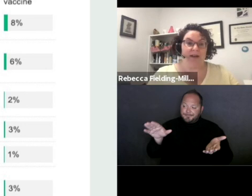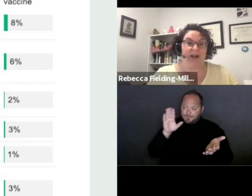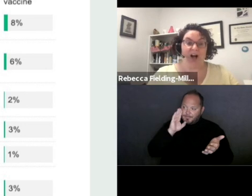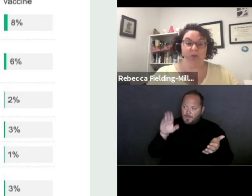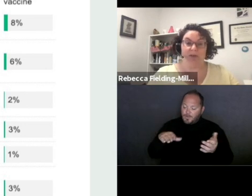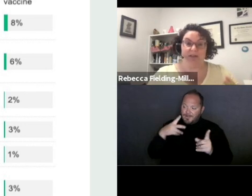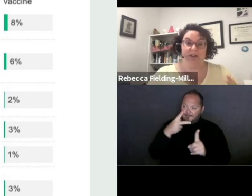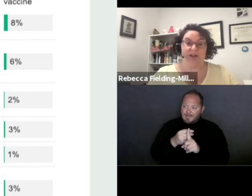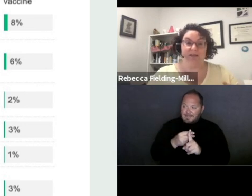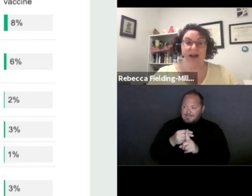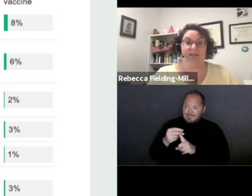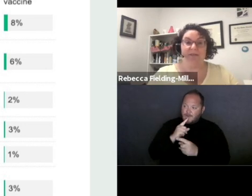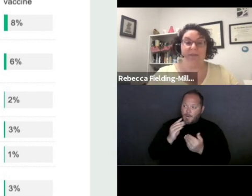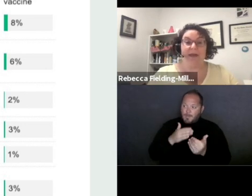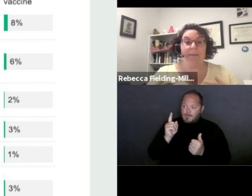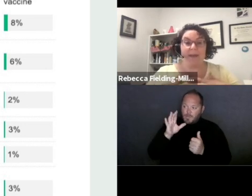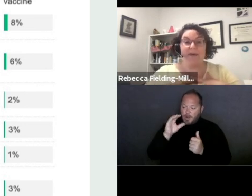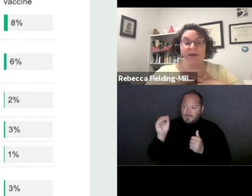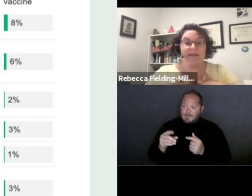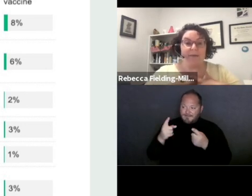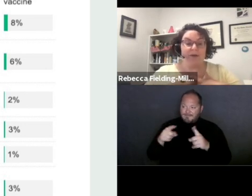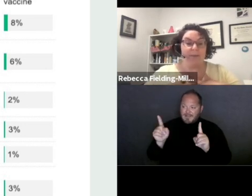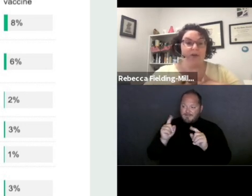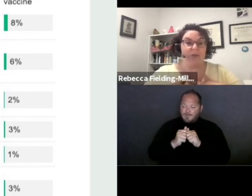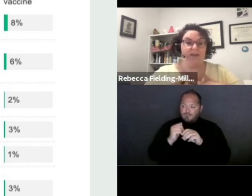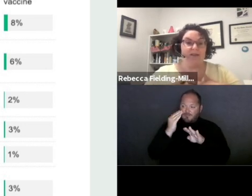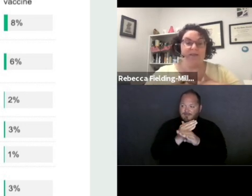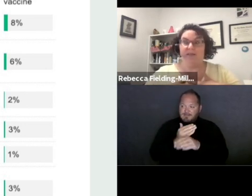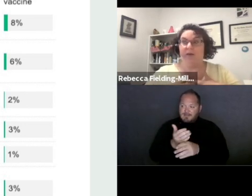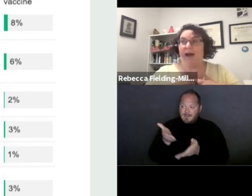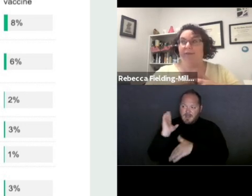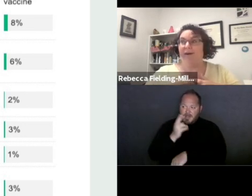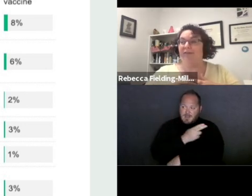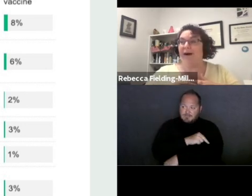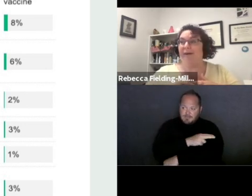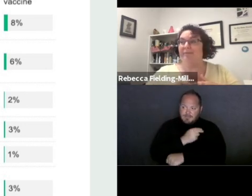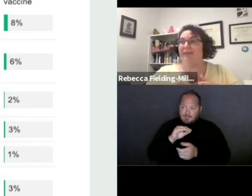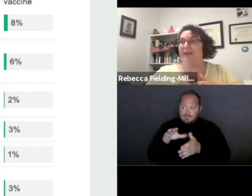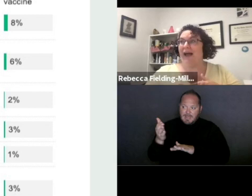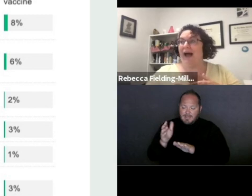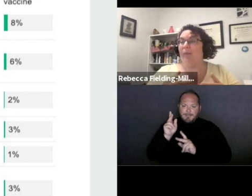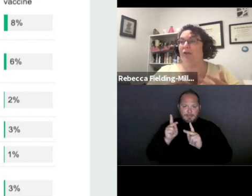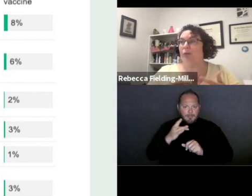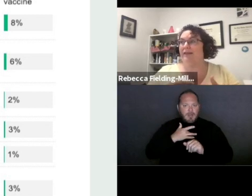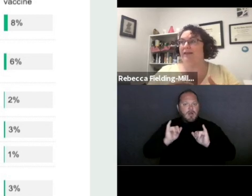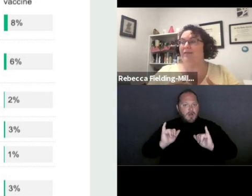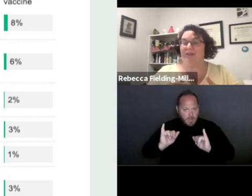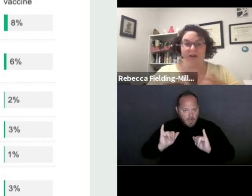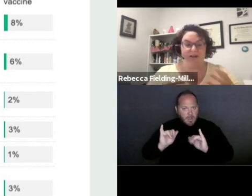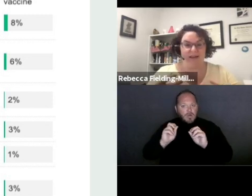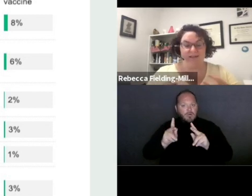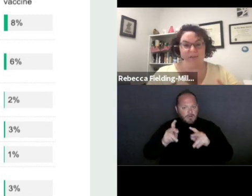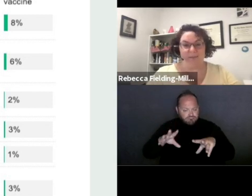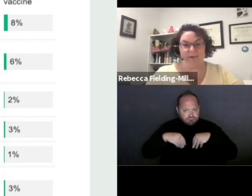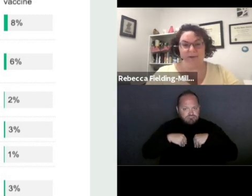at preventing hospitalization and death, people find that really persuasive. This is a graph of how persuasive